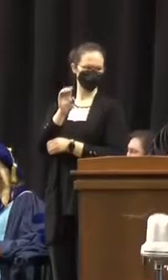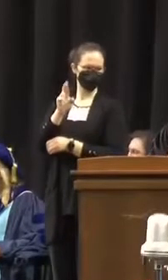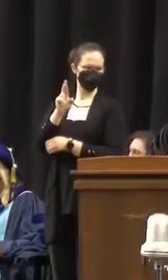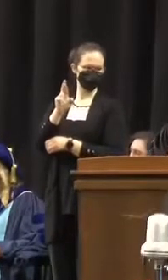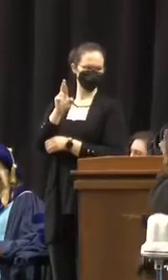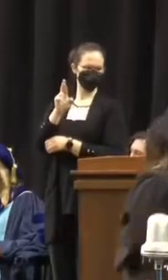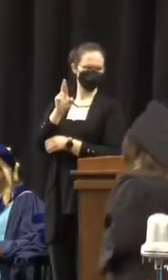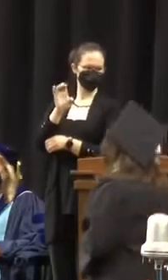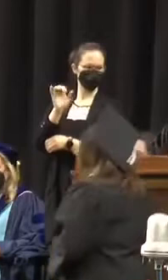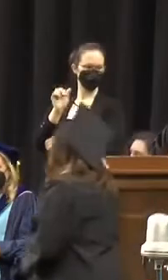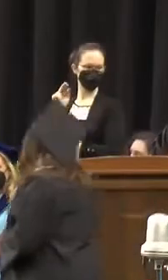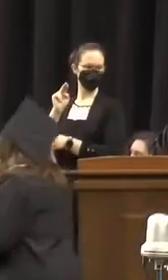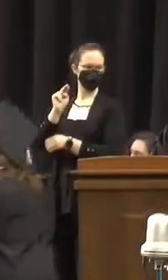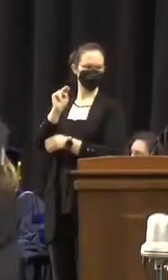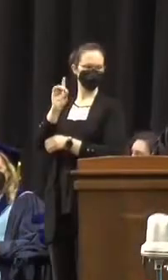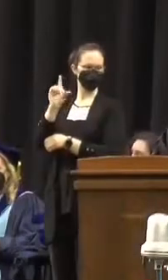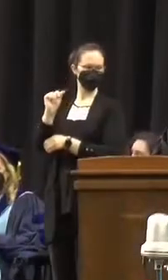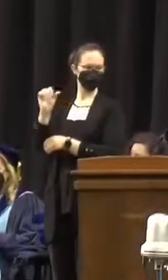Brianda S.